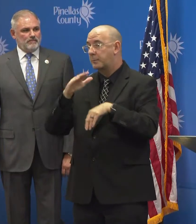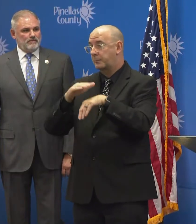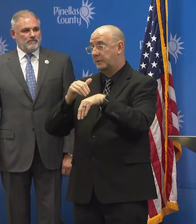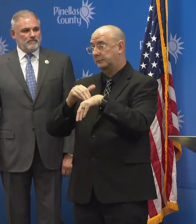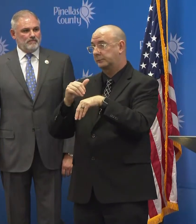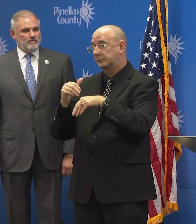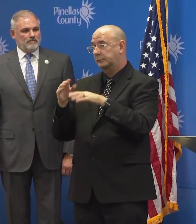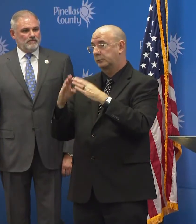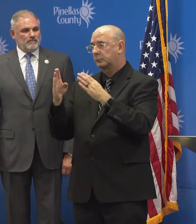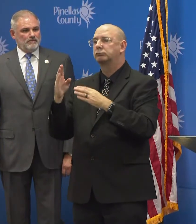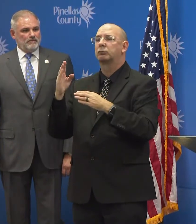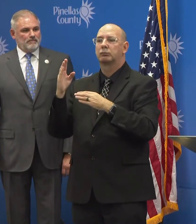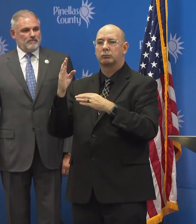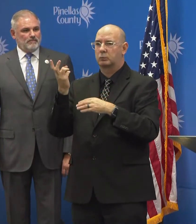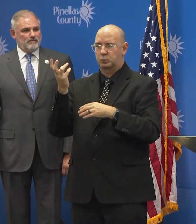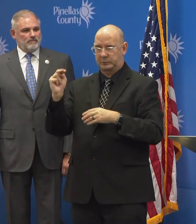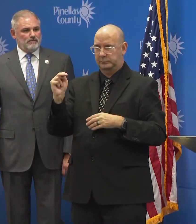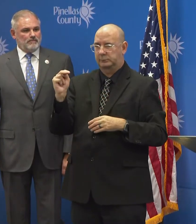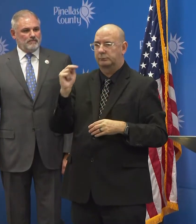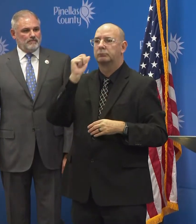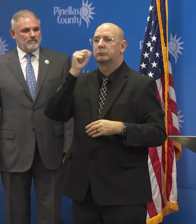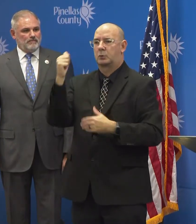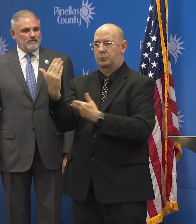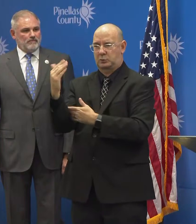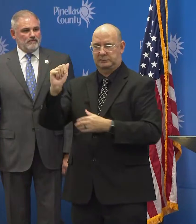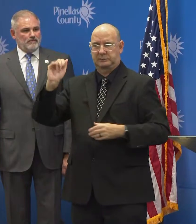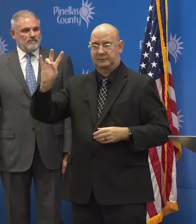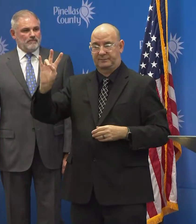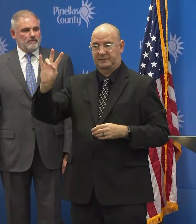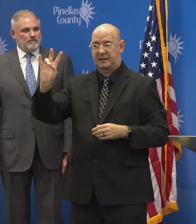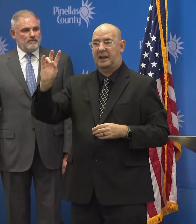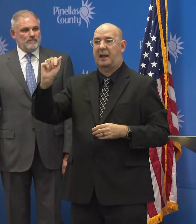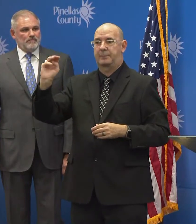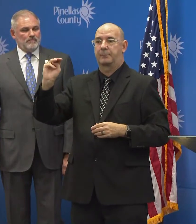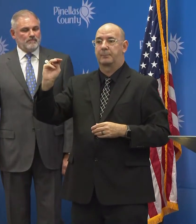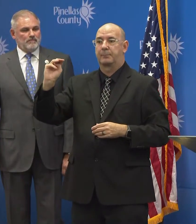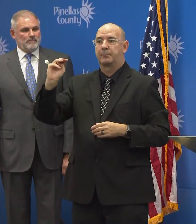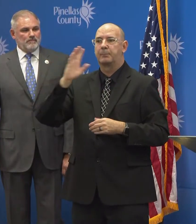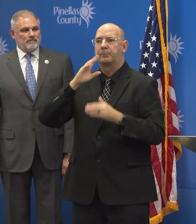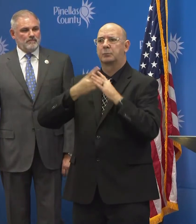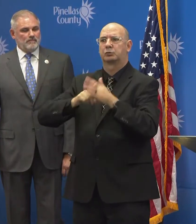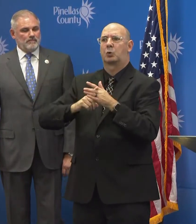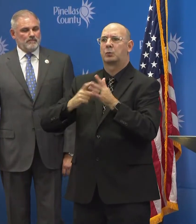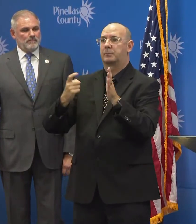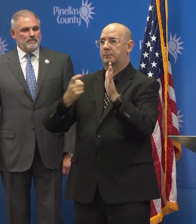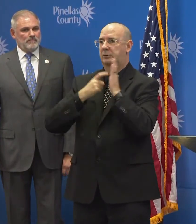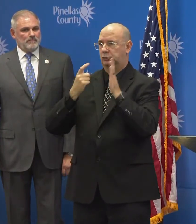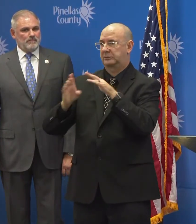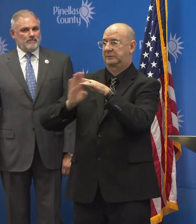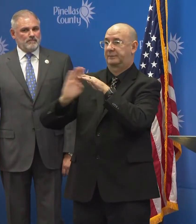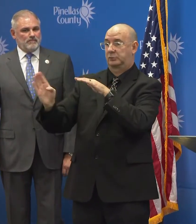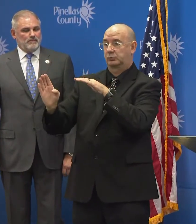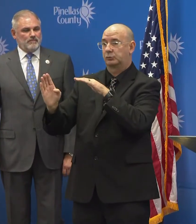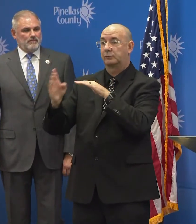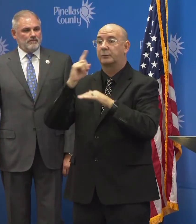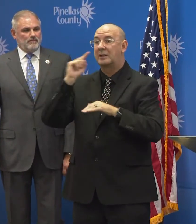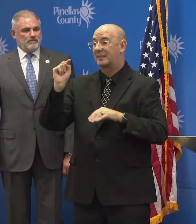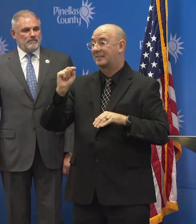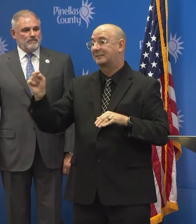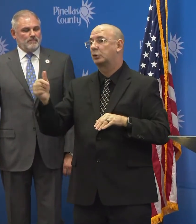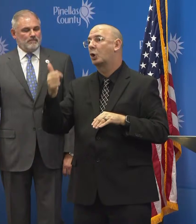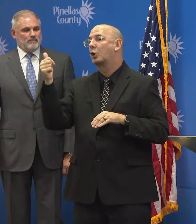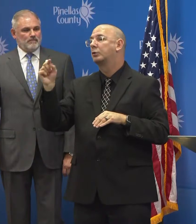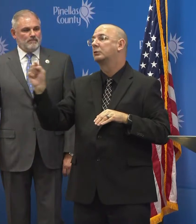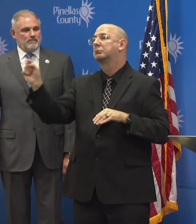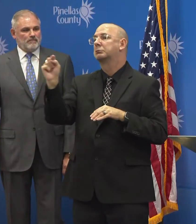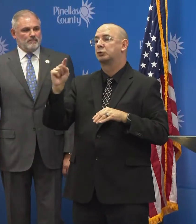at 7 a.m. At that time, we'll be calling for that mandatory evacuation of additional zones. If you live in zones B